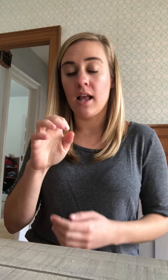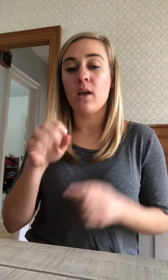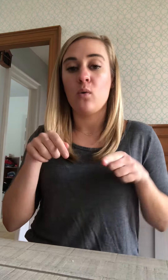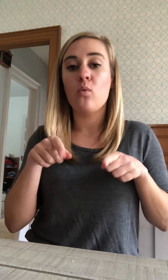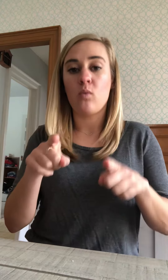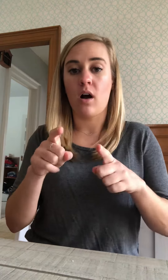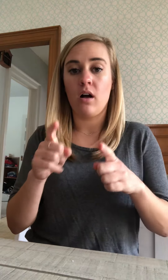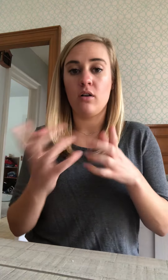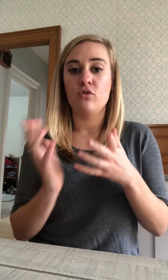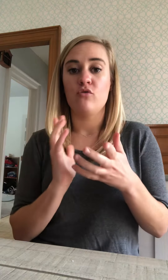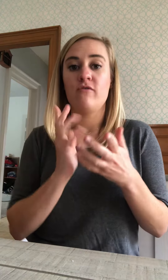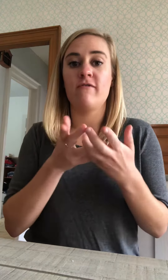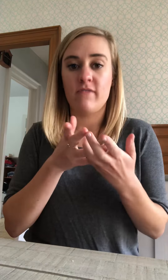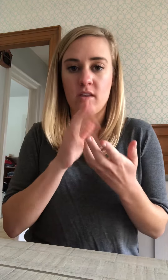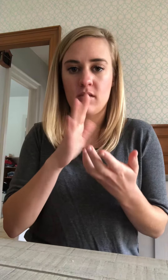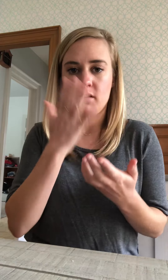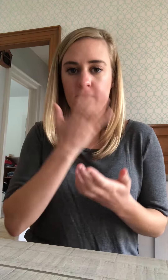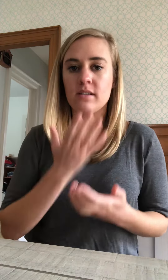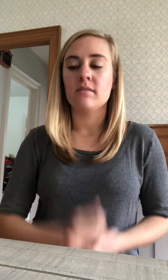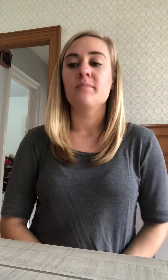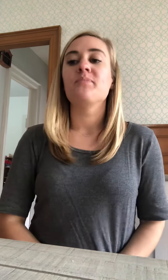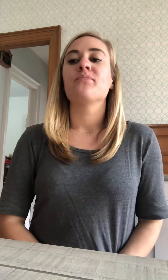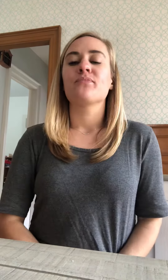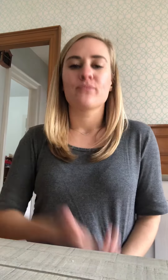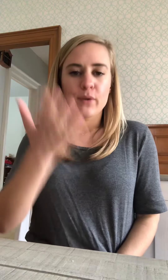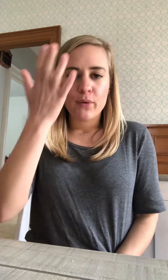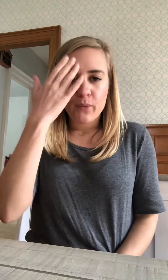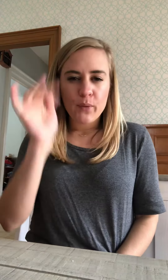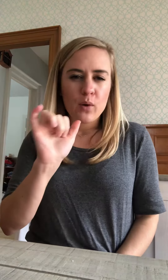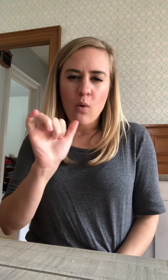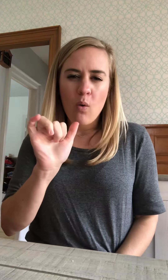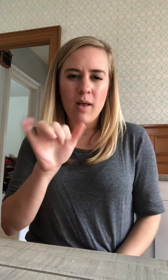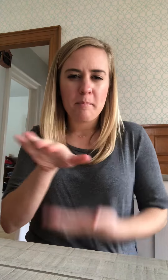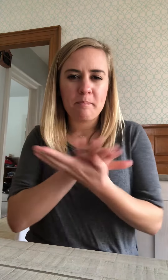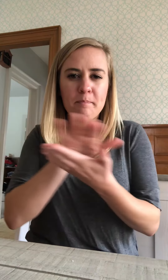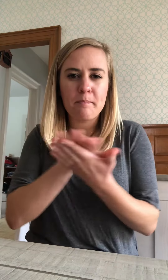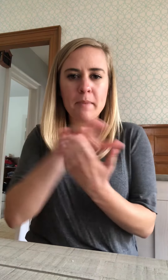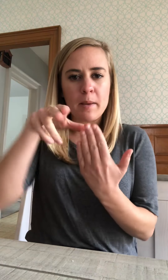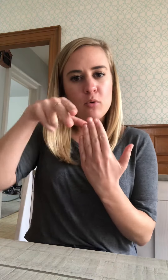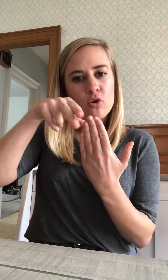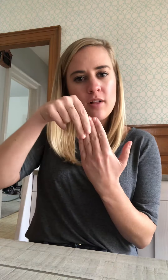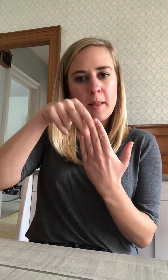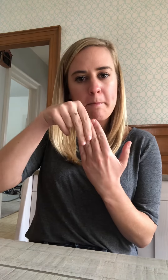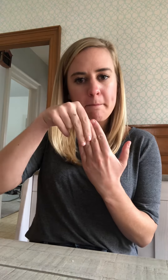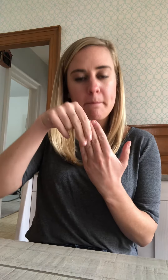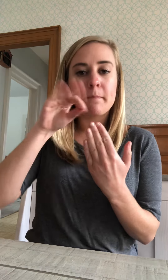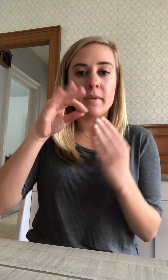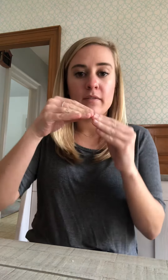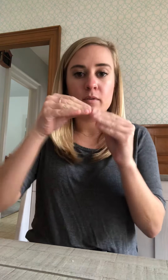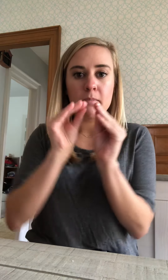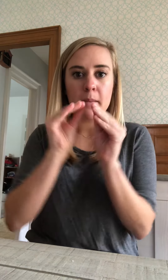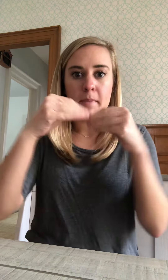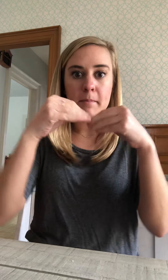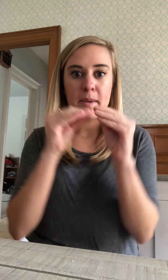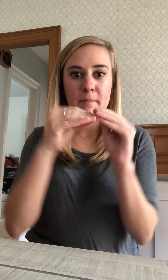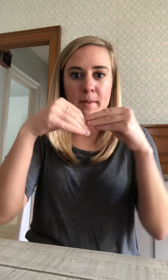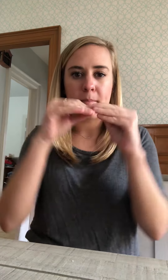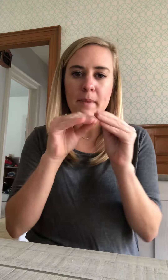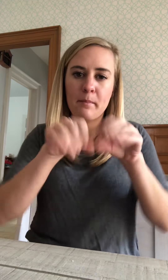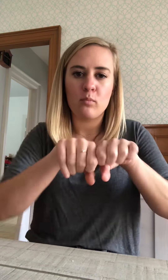is a situation where you know what happens if you take a paper clip and bend it repeatedly, it's going to break eventually. If you're doing that, especially for